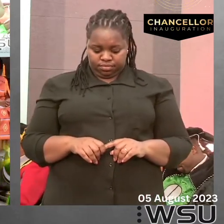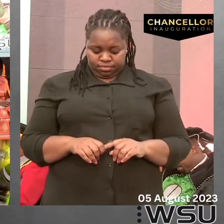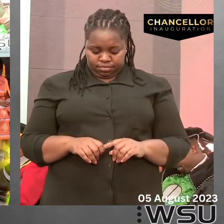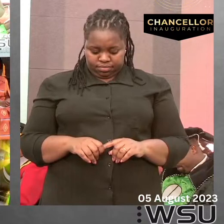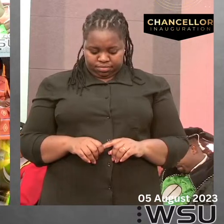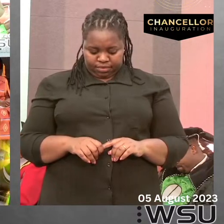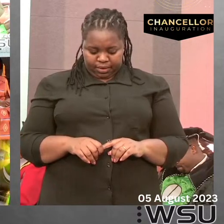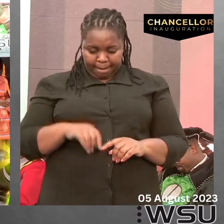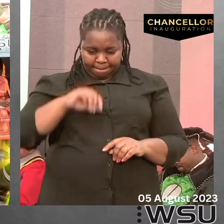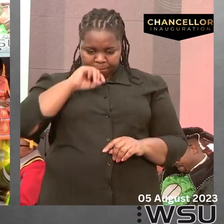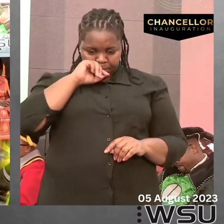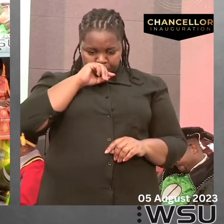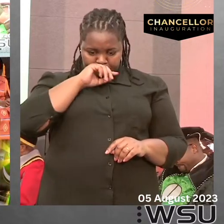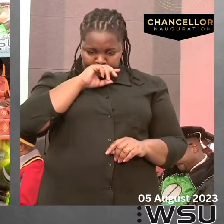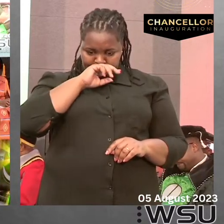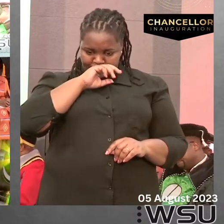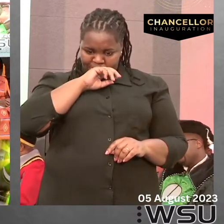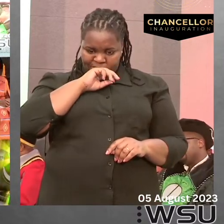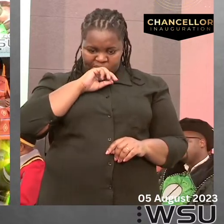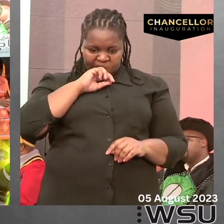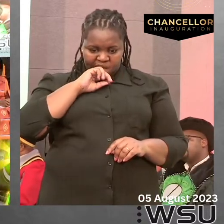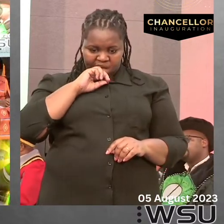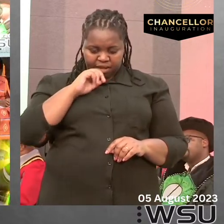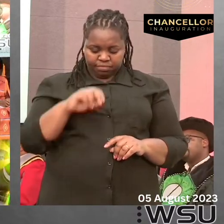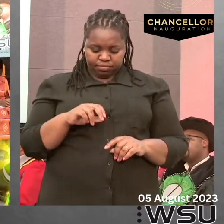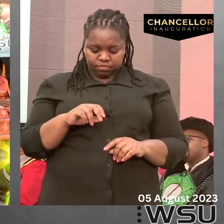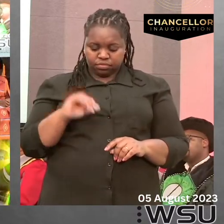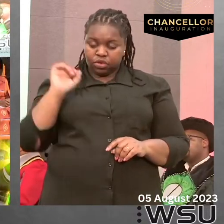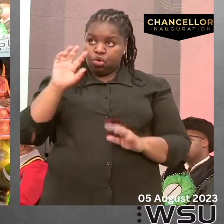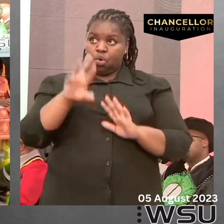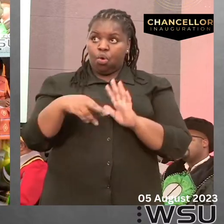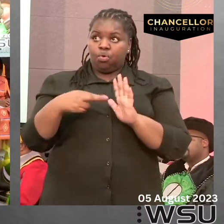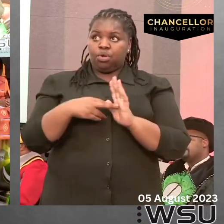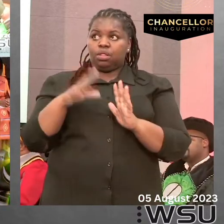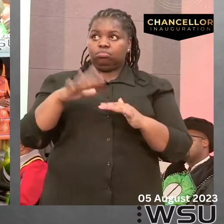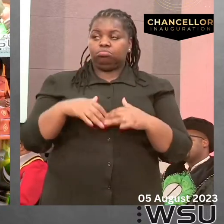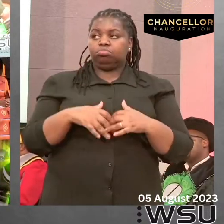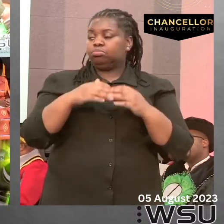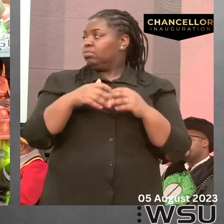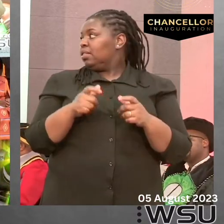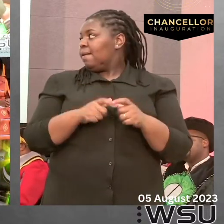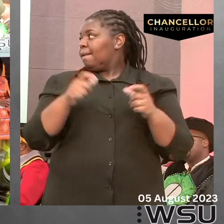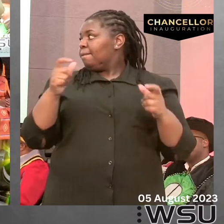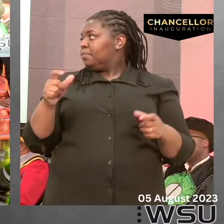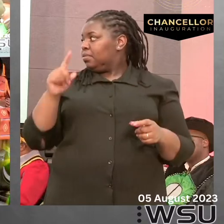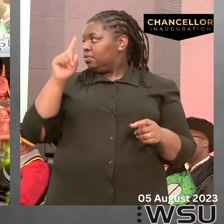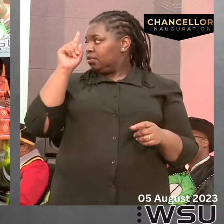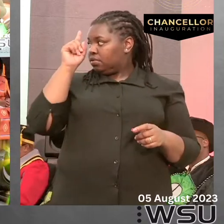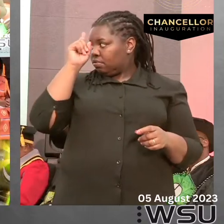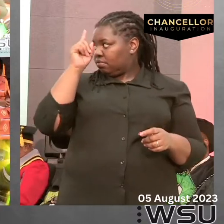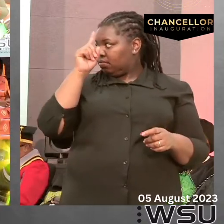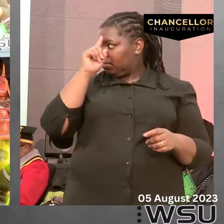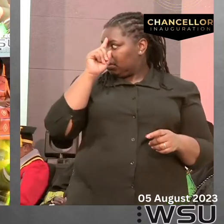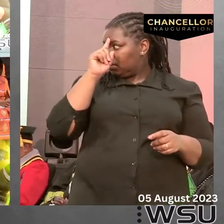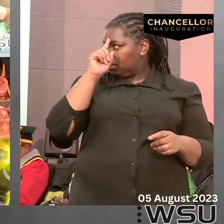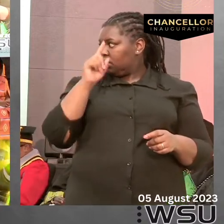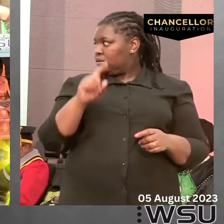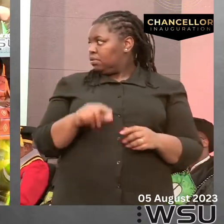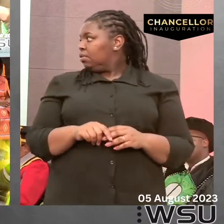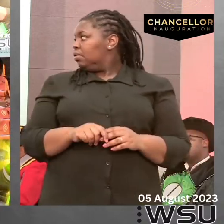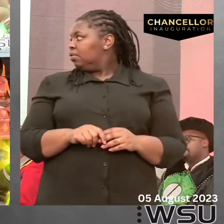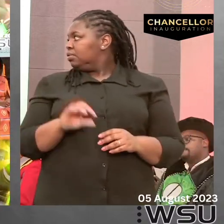And reference was made to your role in establishing the biggest black audit firm in South